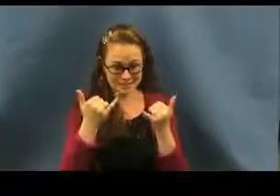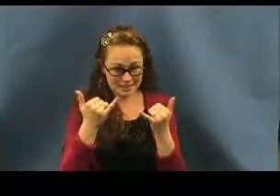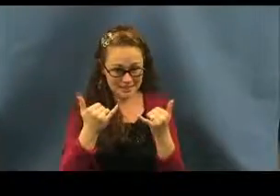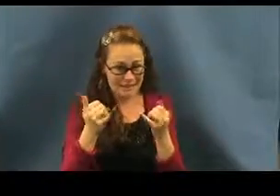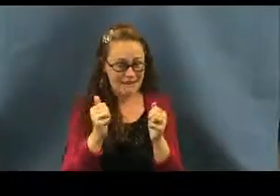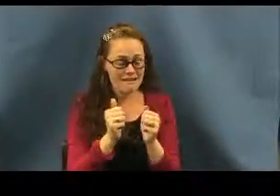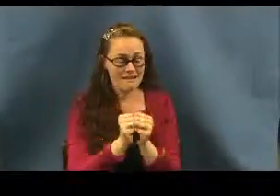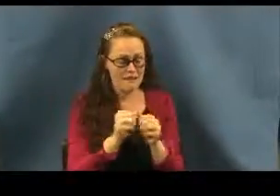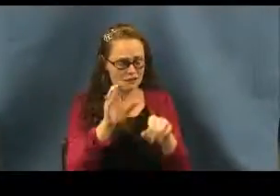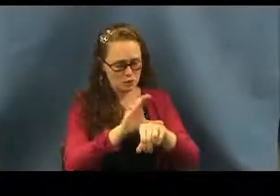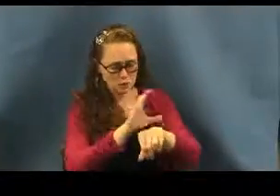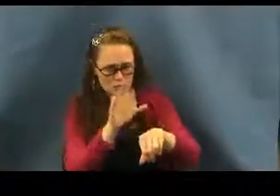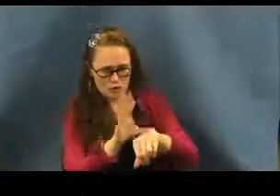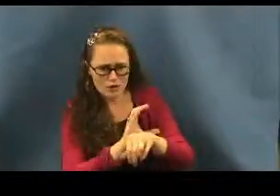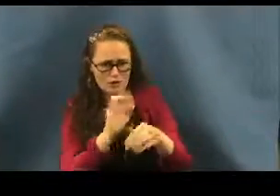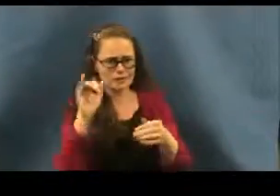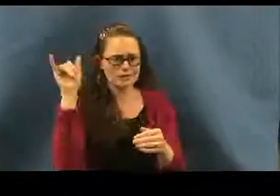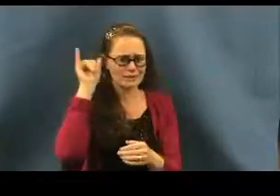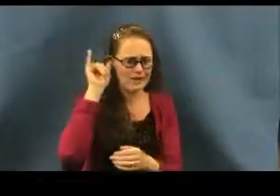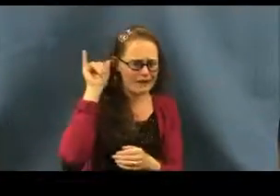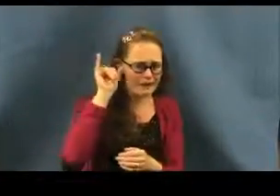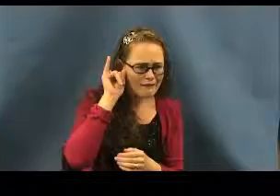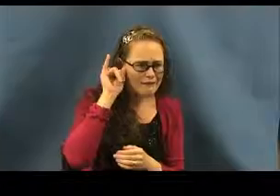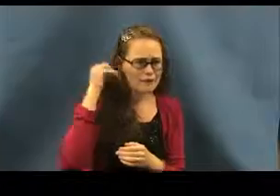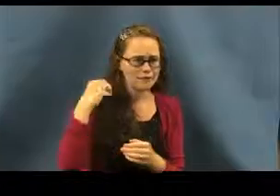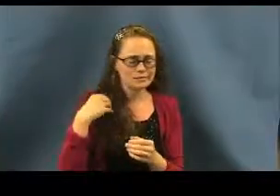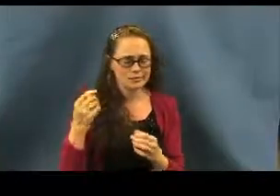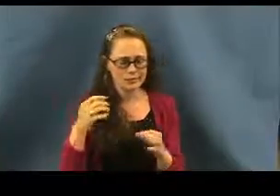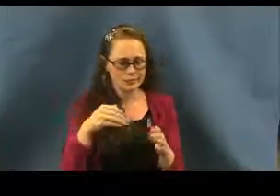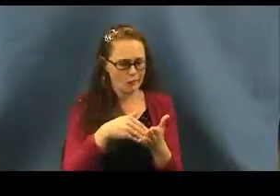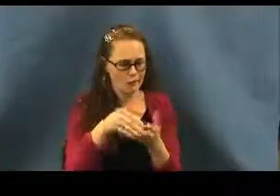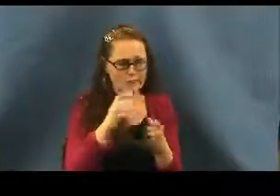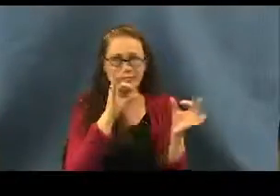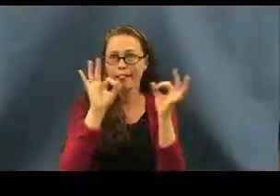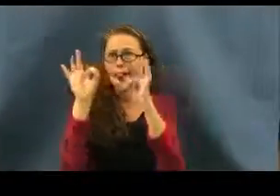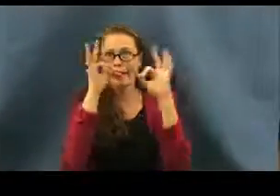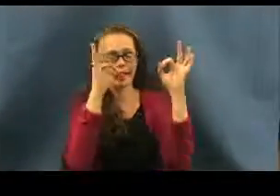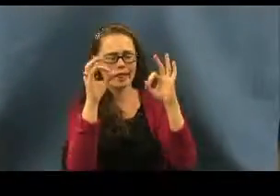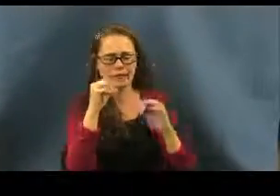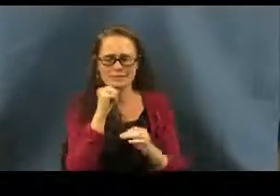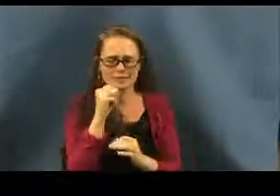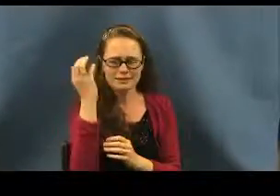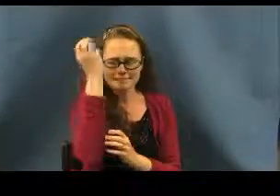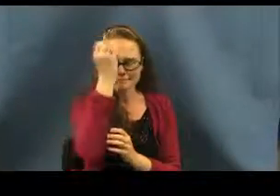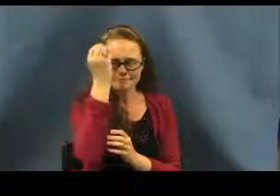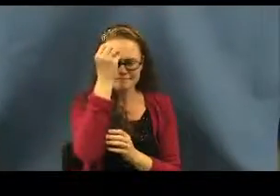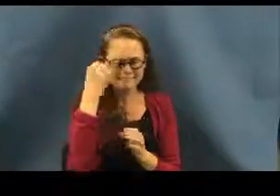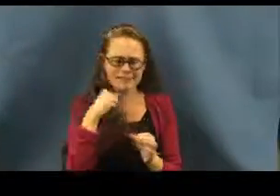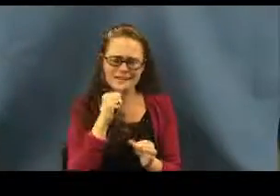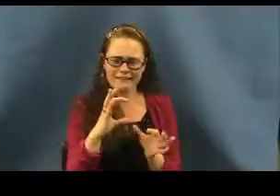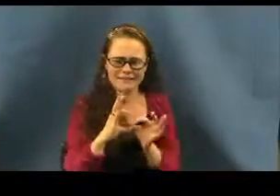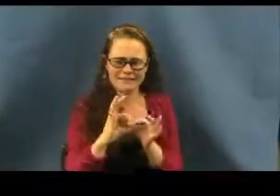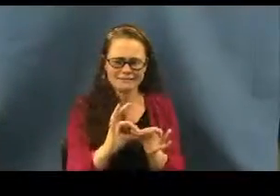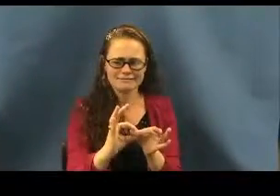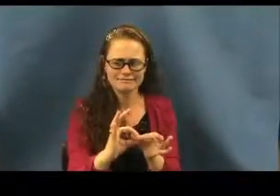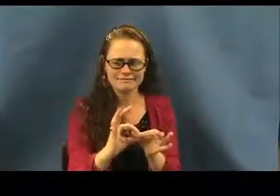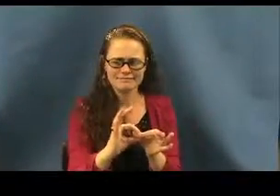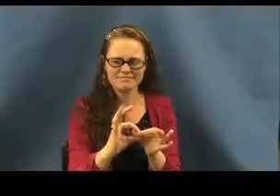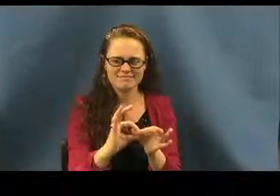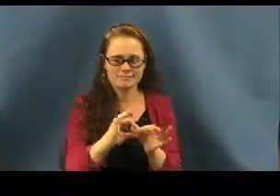tender. Death is something that we're often discouraged to talk about or even think about, but I've realized that preparing for death